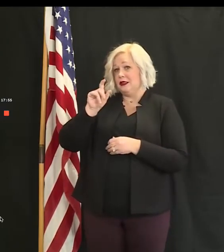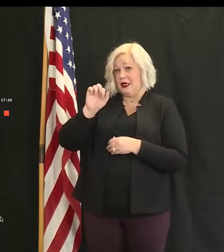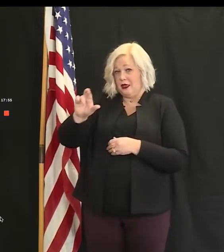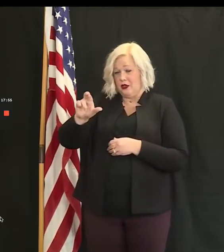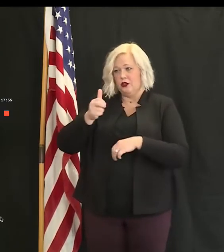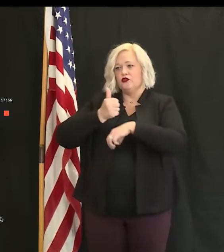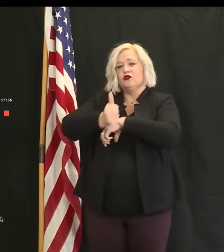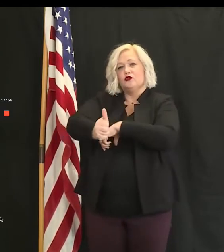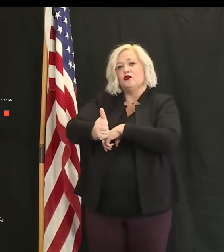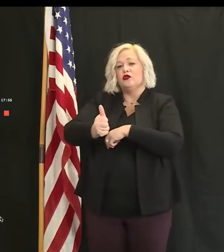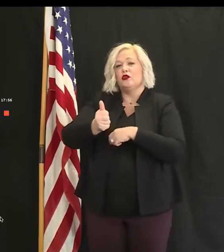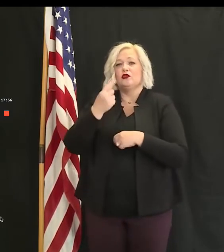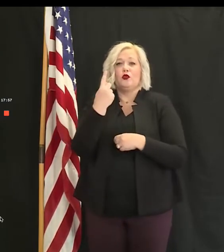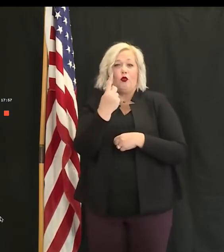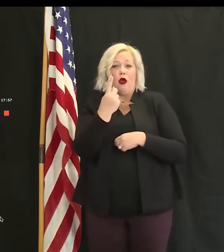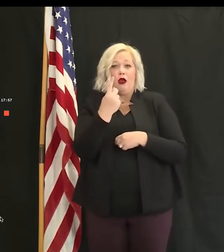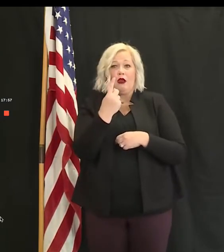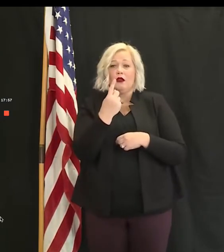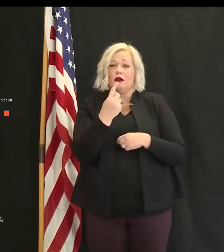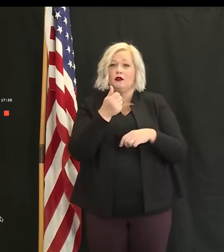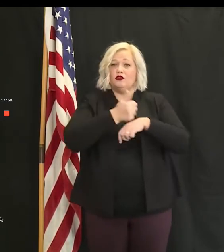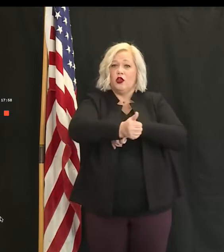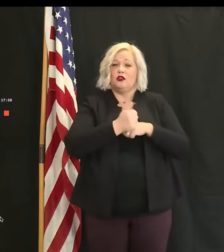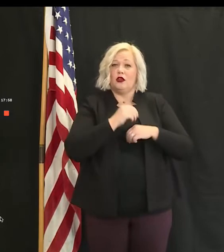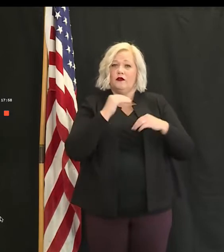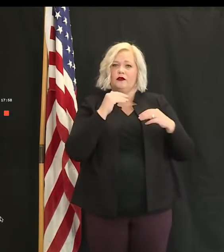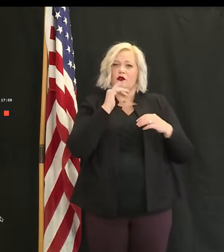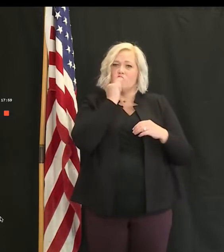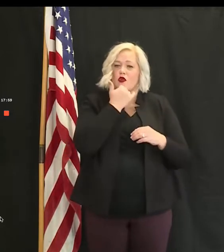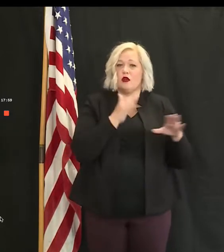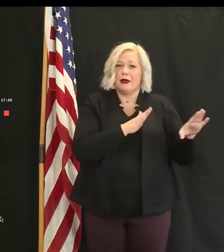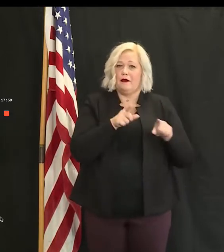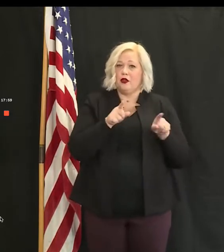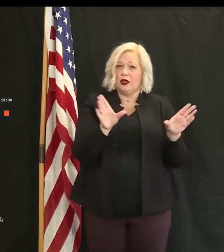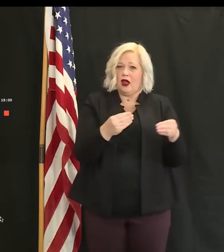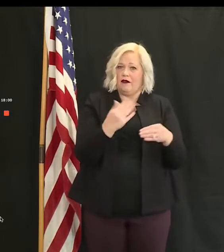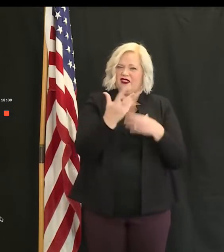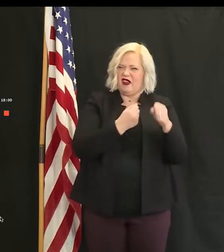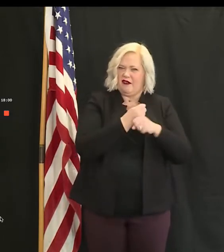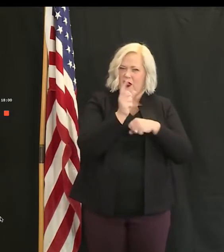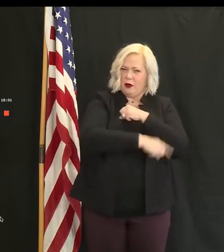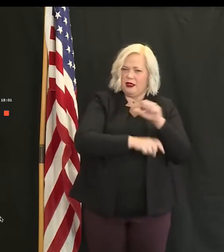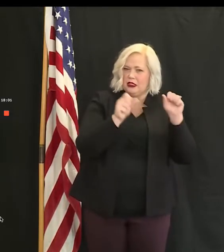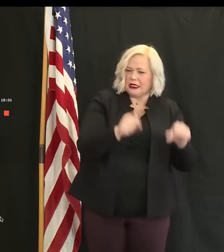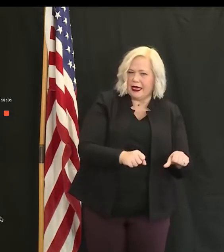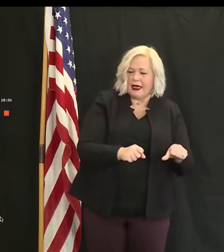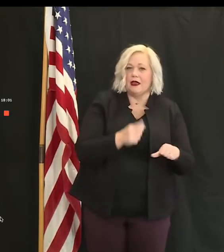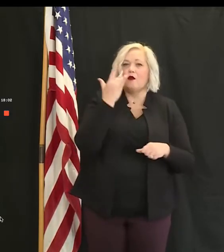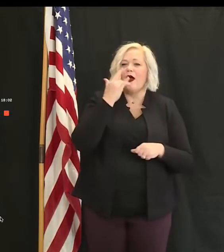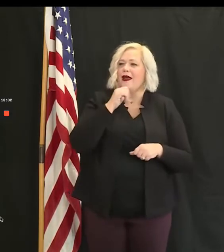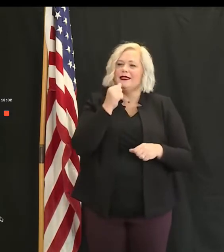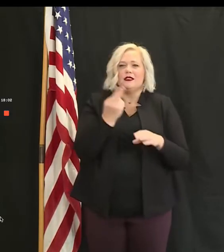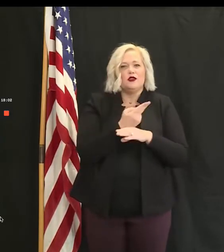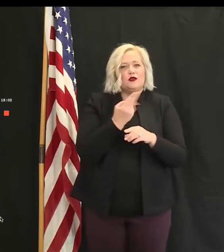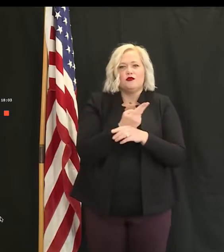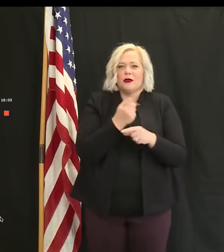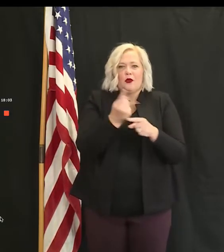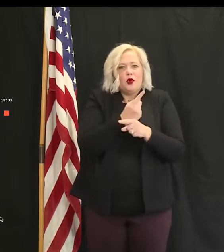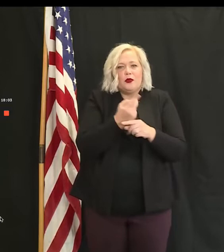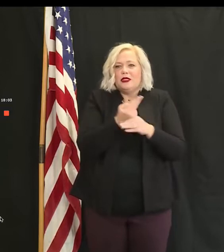is charged with one count of misconduct in office, a five-year felony, by improperly using state resources